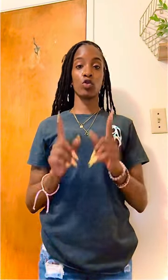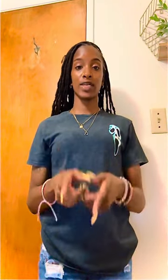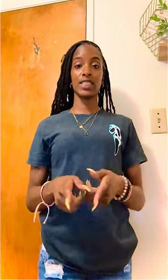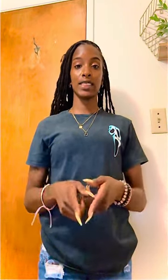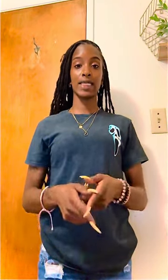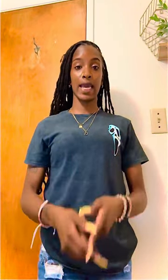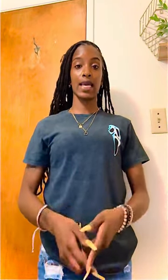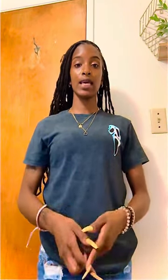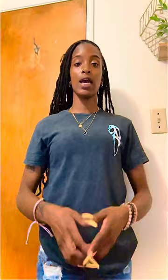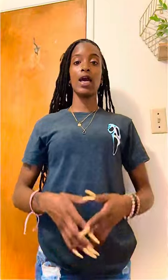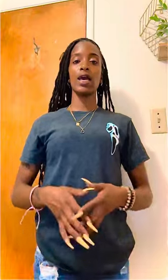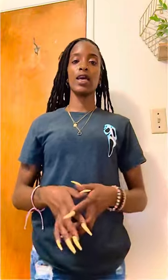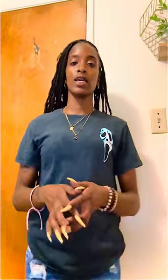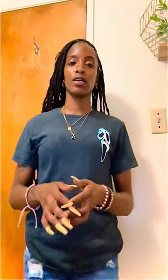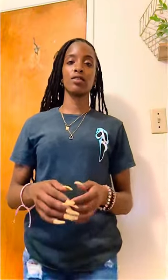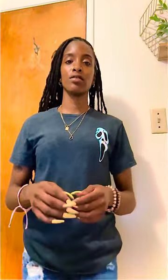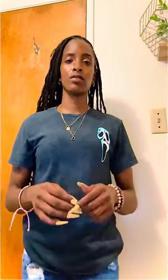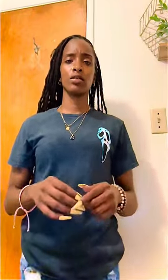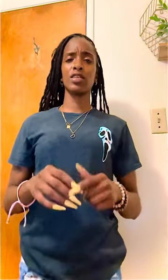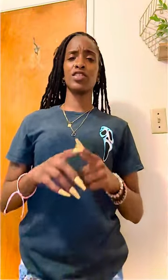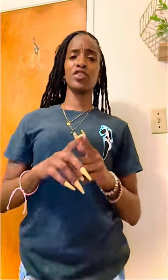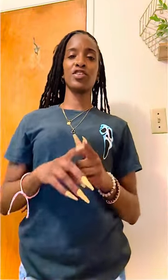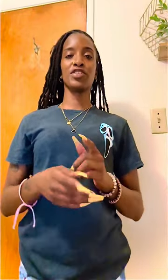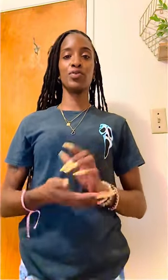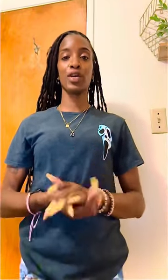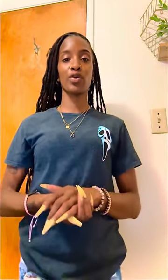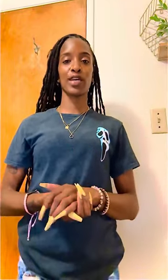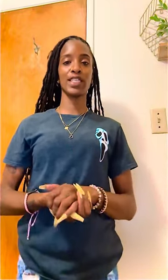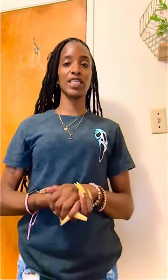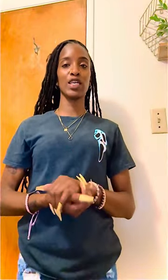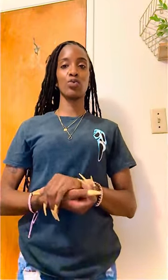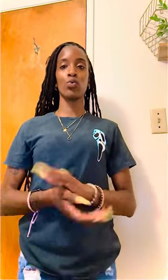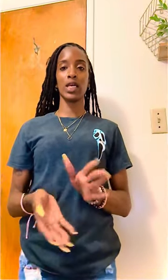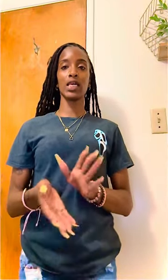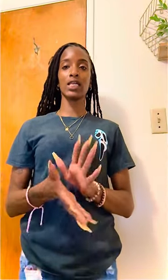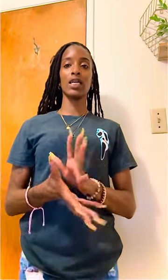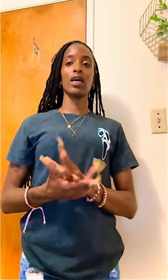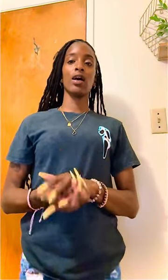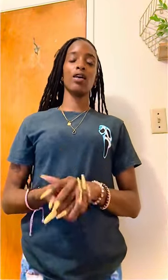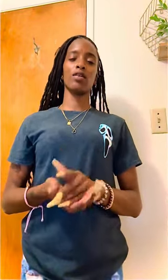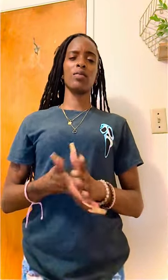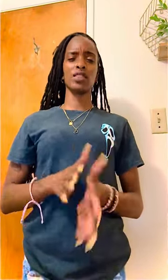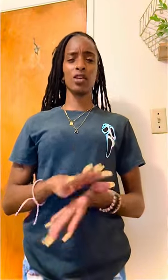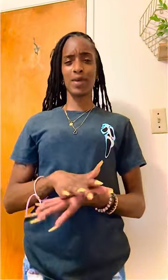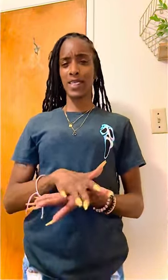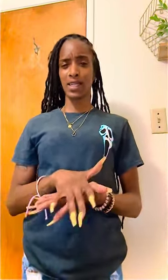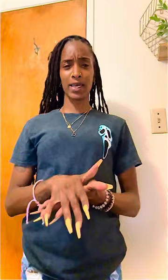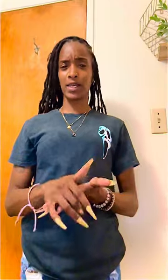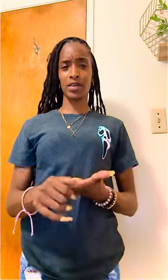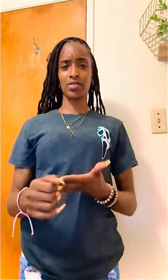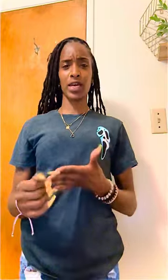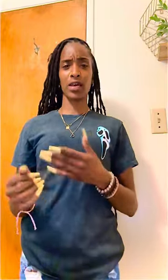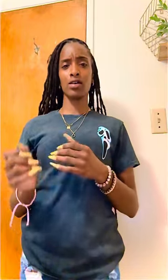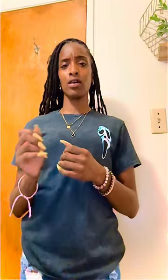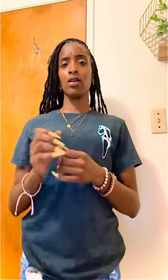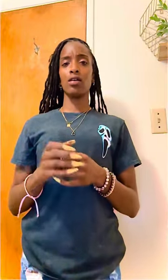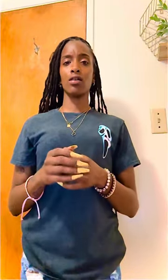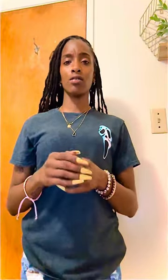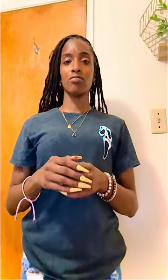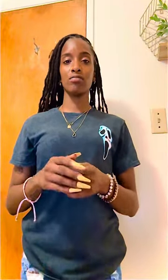crazy day, and it turned into a crazy week. I started my day like any other day.